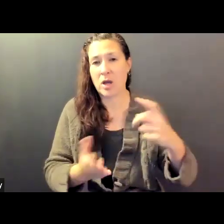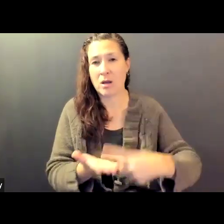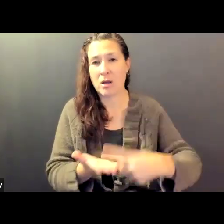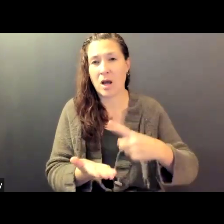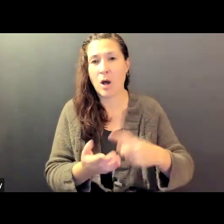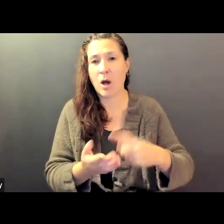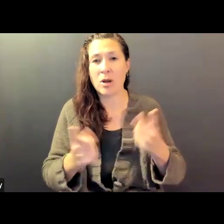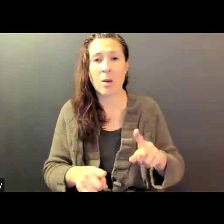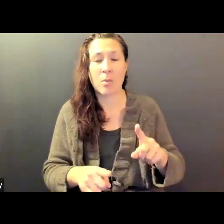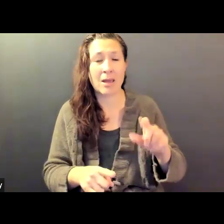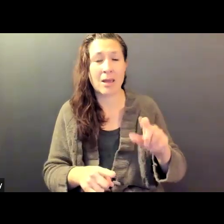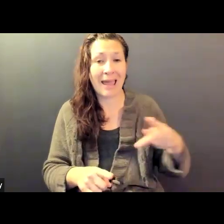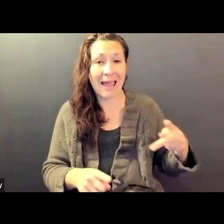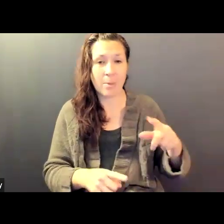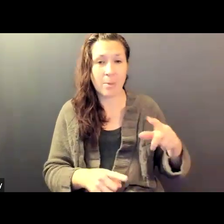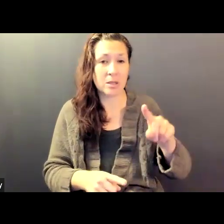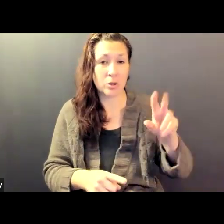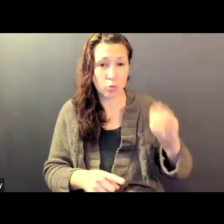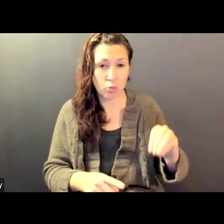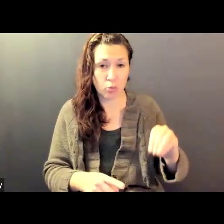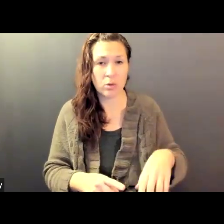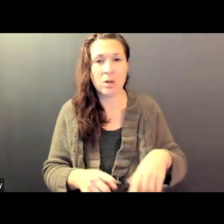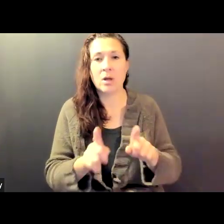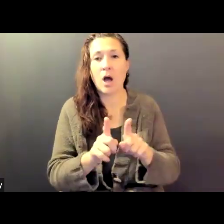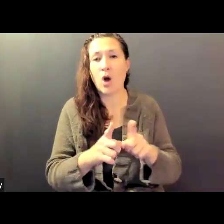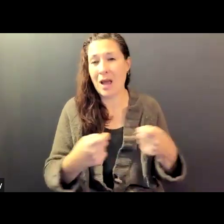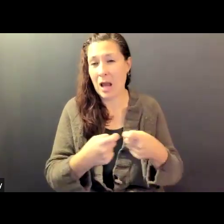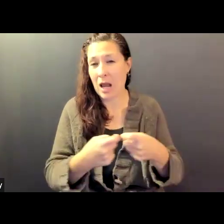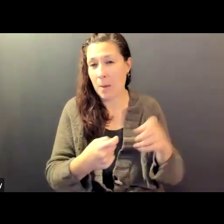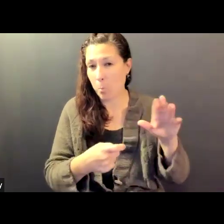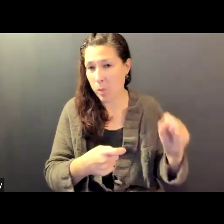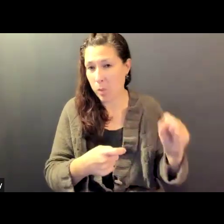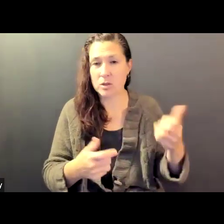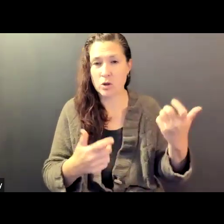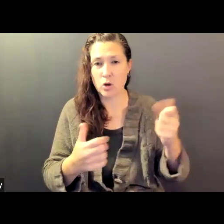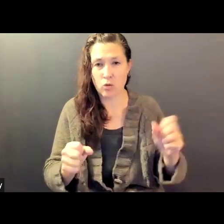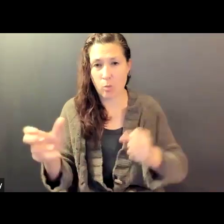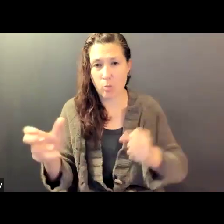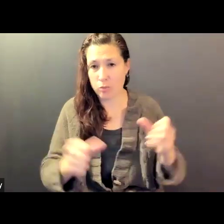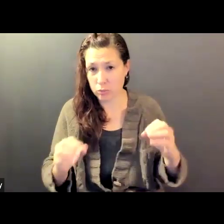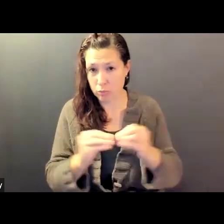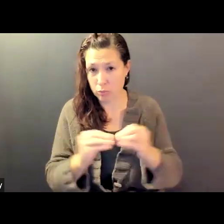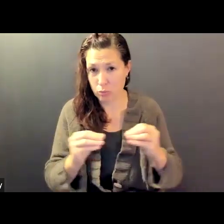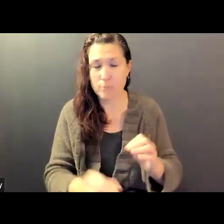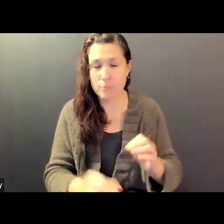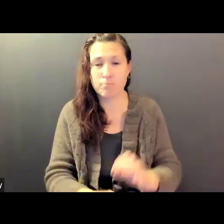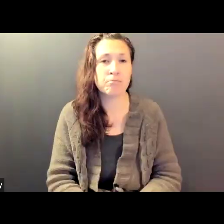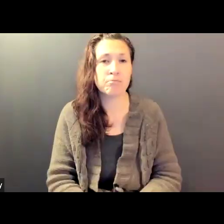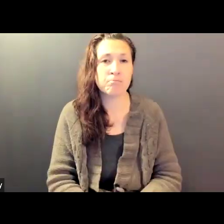students as well as the electric buses, and sort of the work we're doing along that.